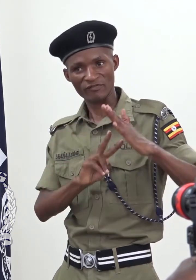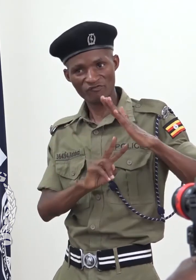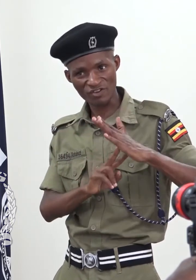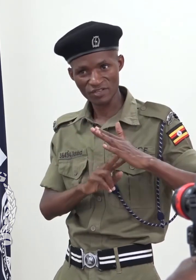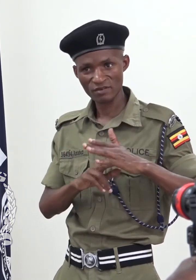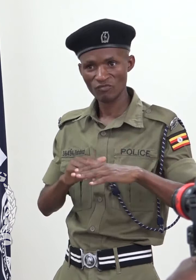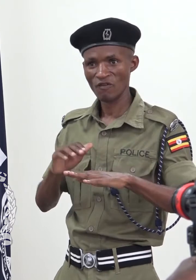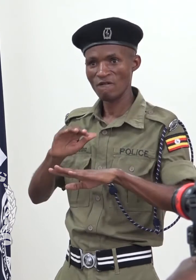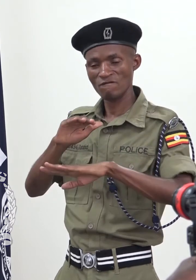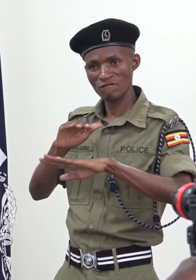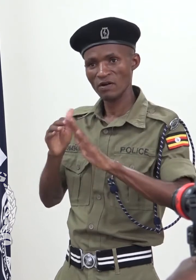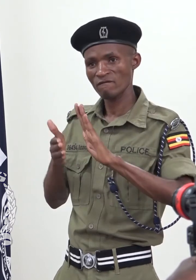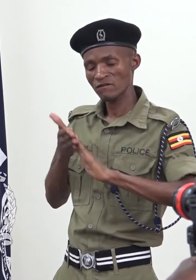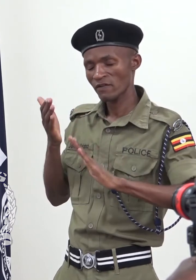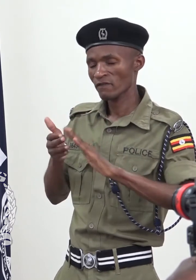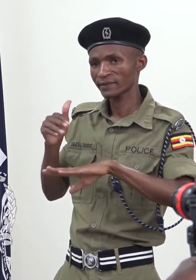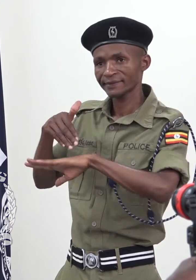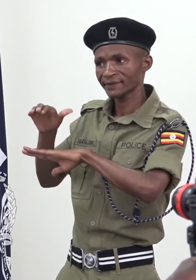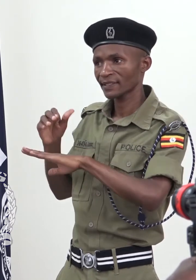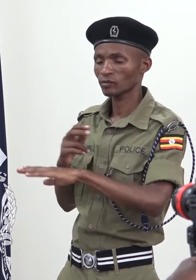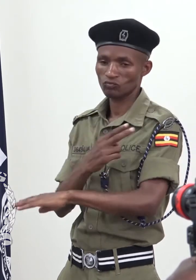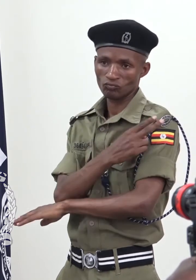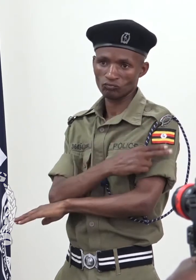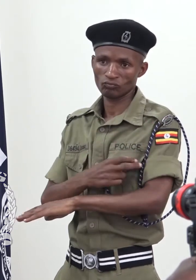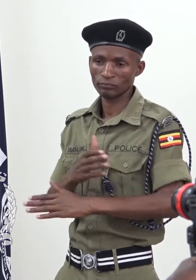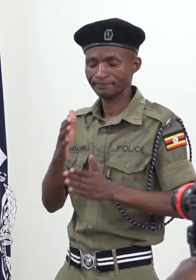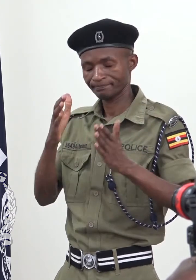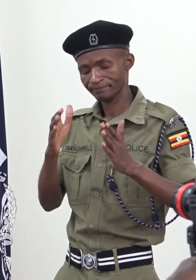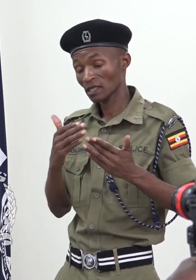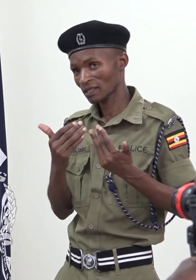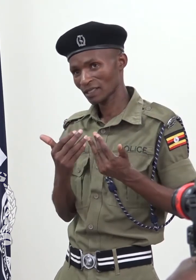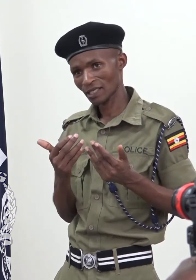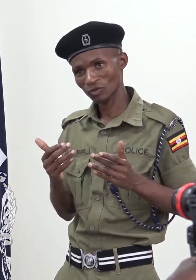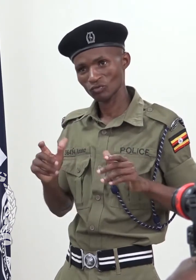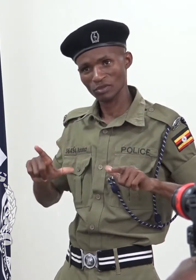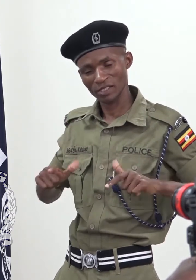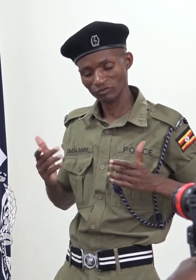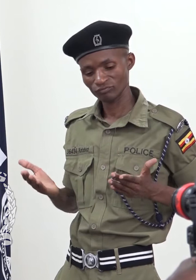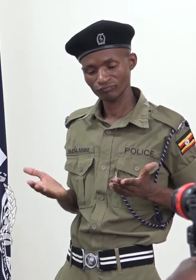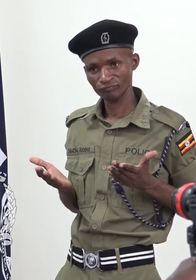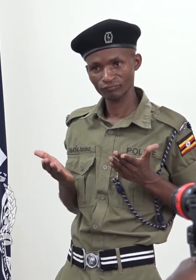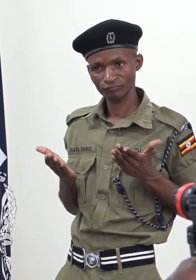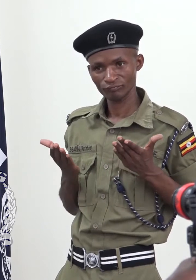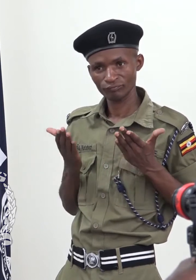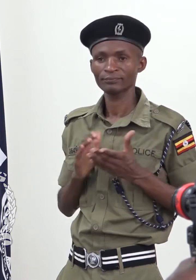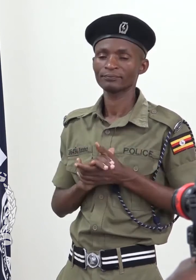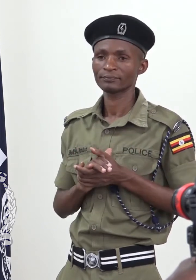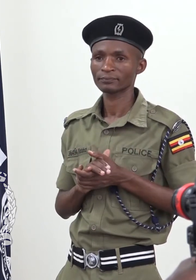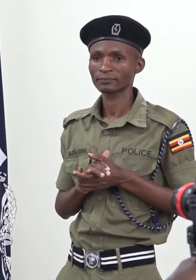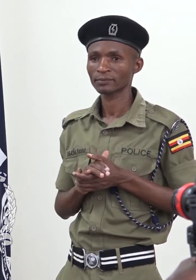critical condition yesterday, but there are signs of improvement. Now the experience, of course, he went through